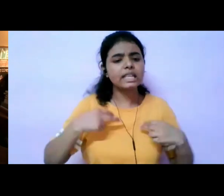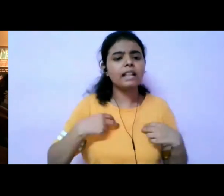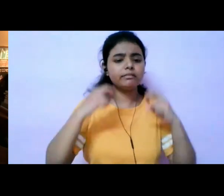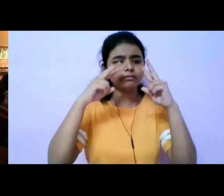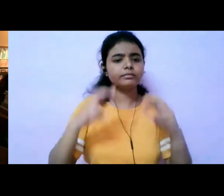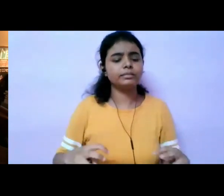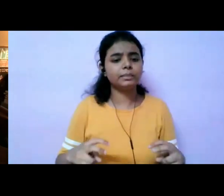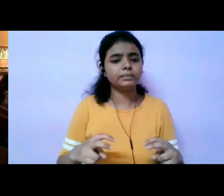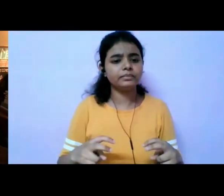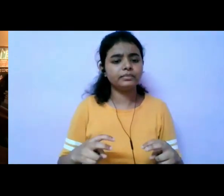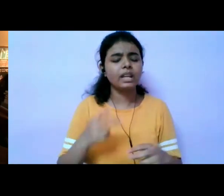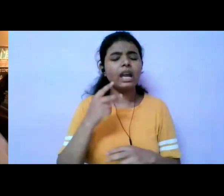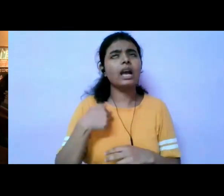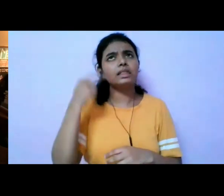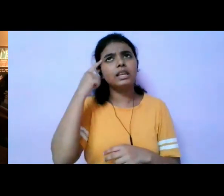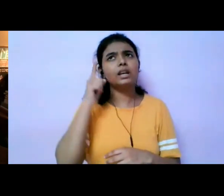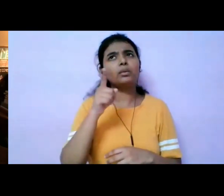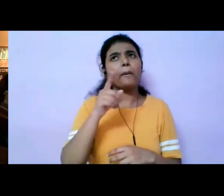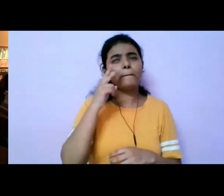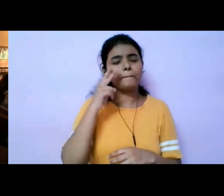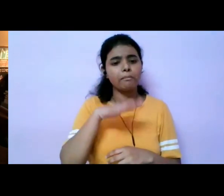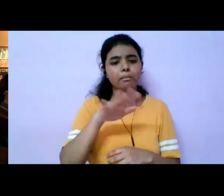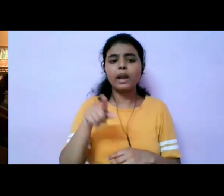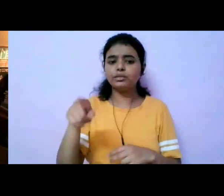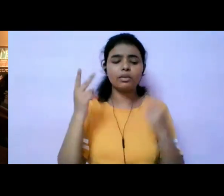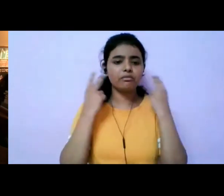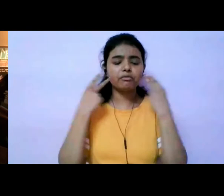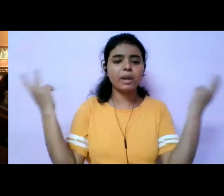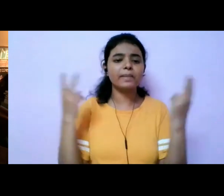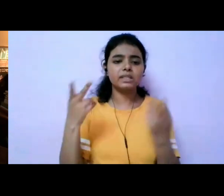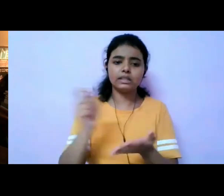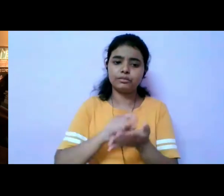I think his blindness, you know, he writes that famous sonnet,